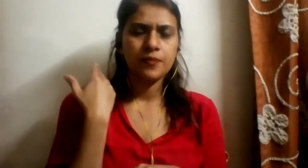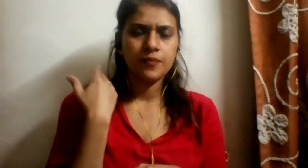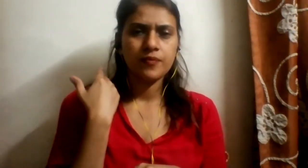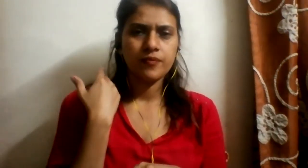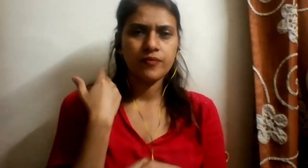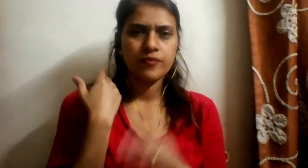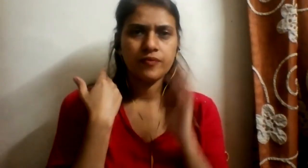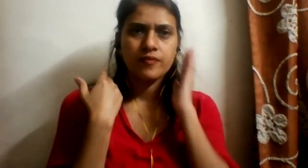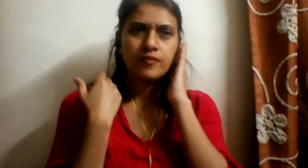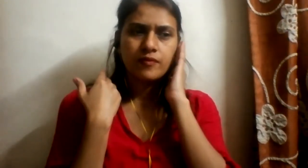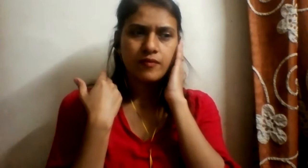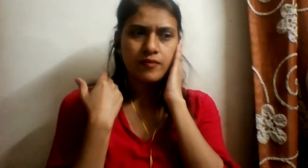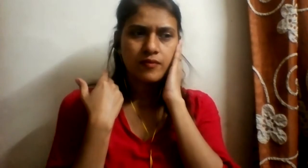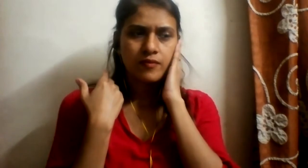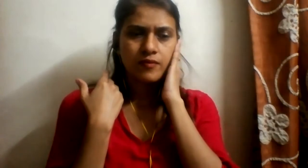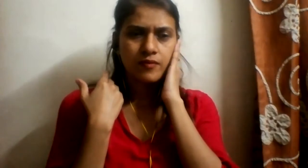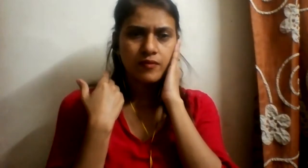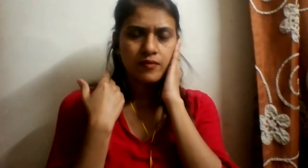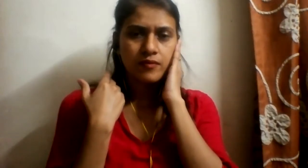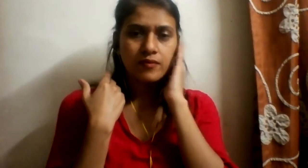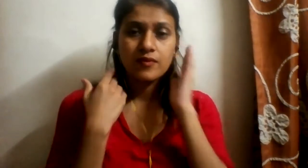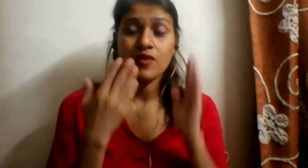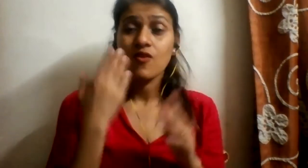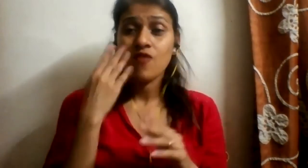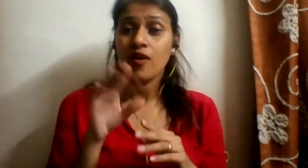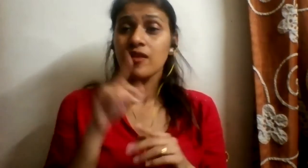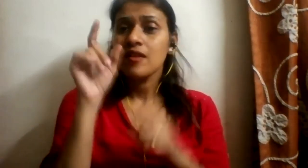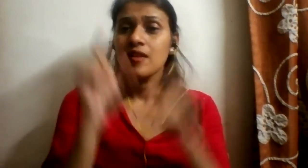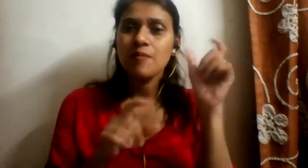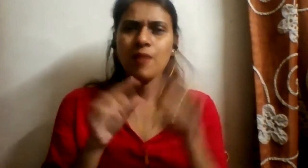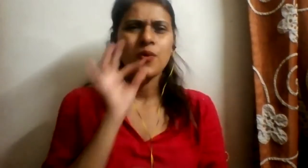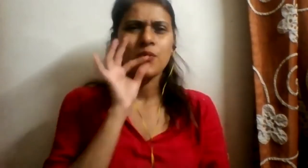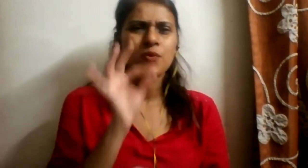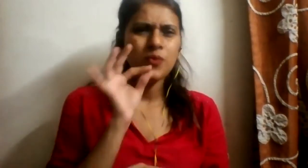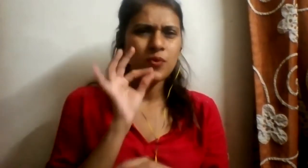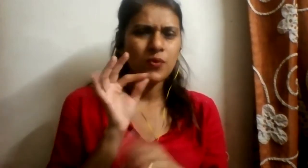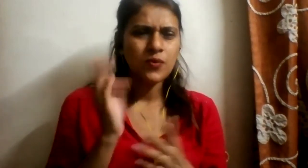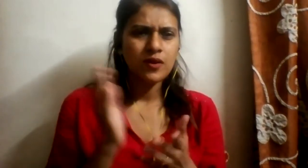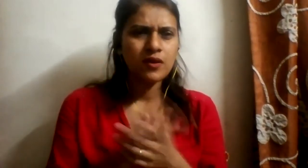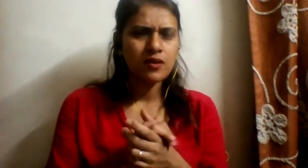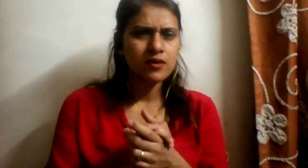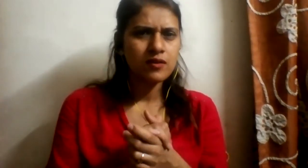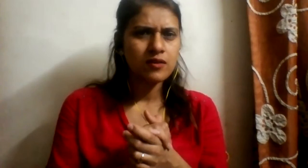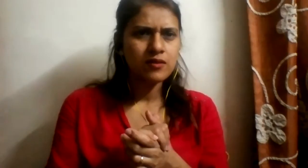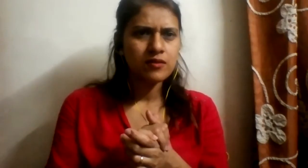other, foolish person would be smoking a bidi. Yes. Yeah. So then people said no,